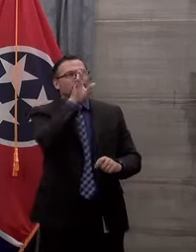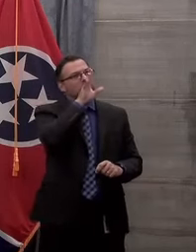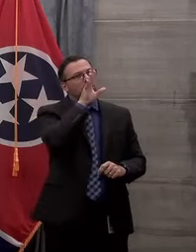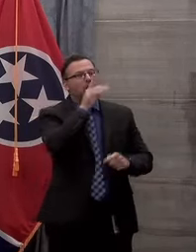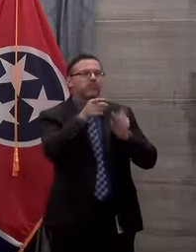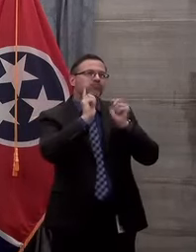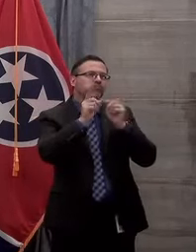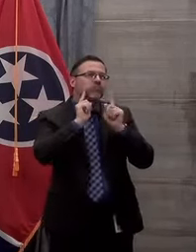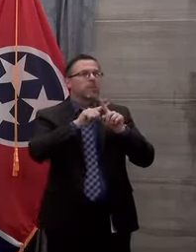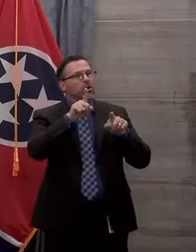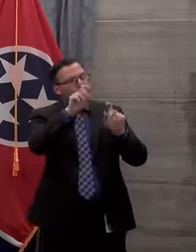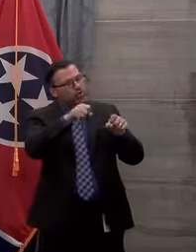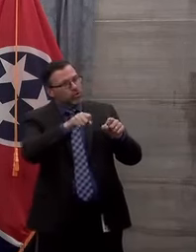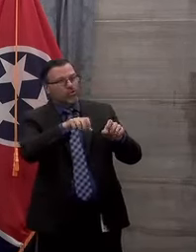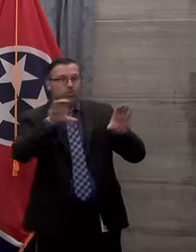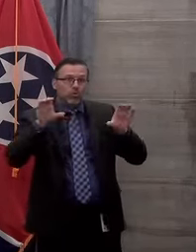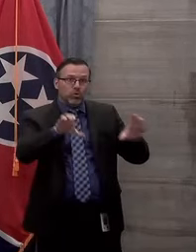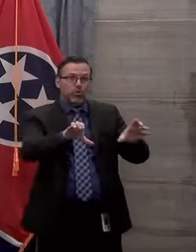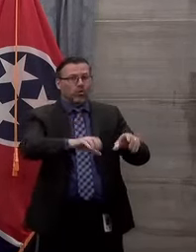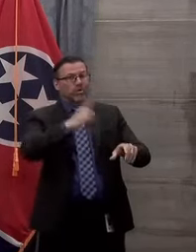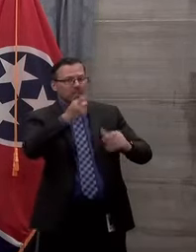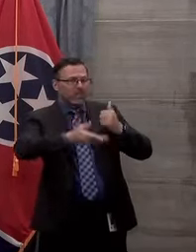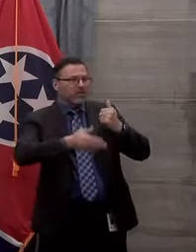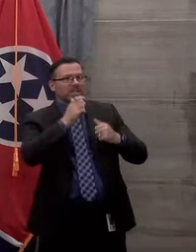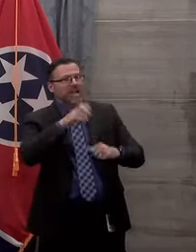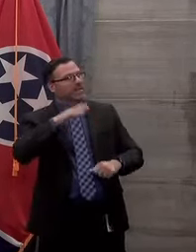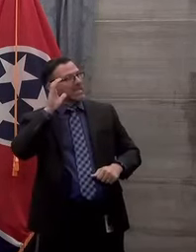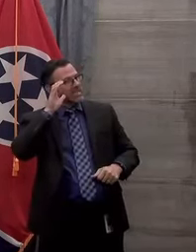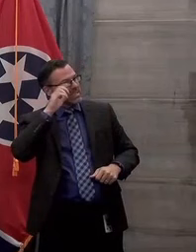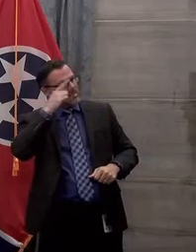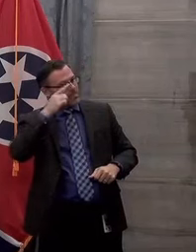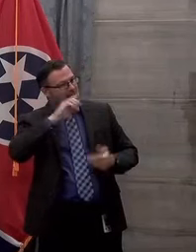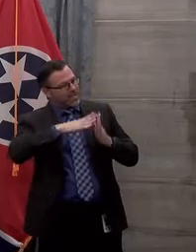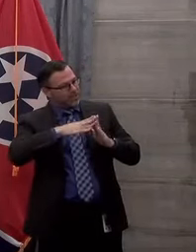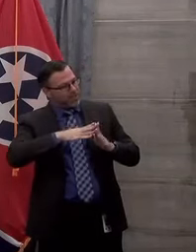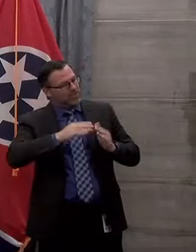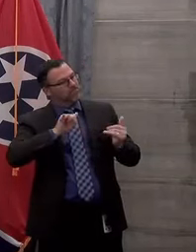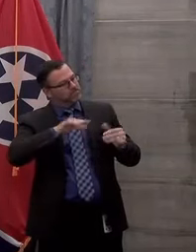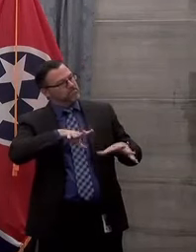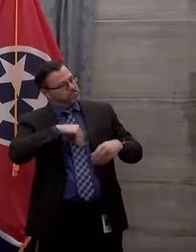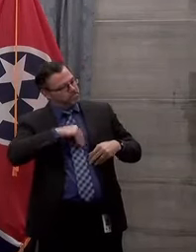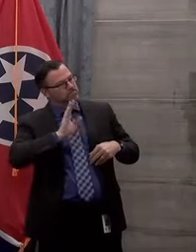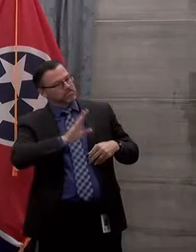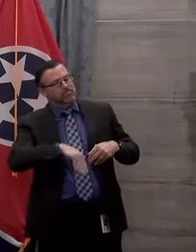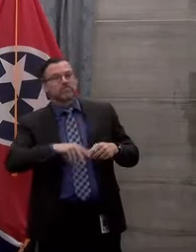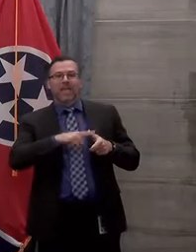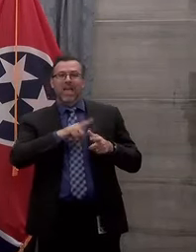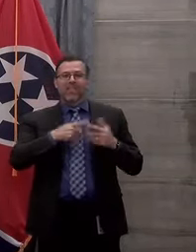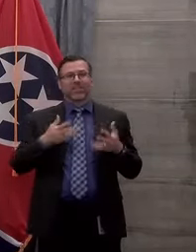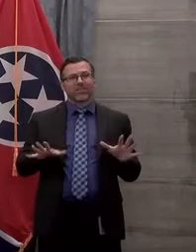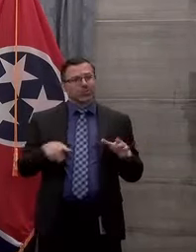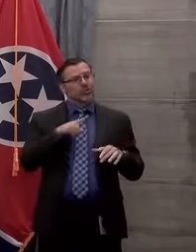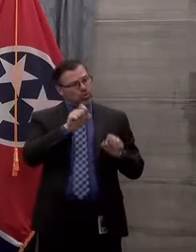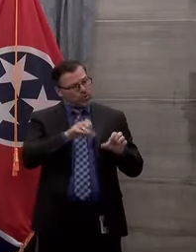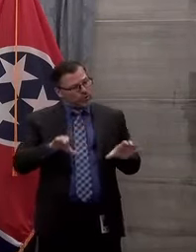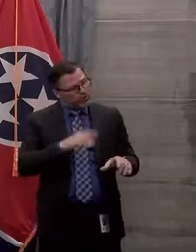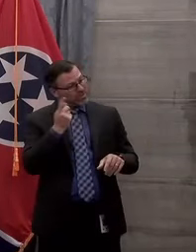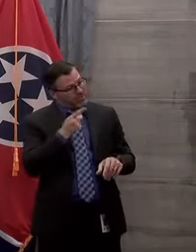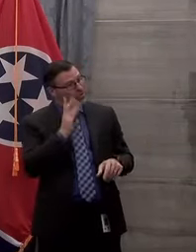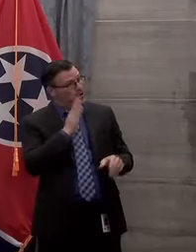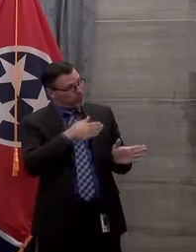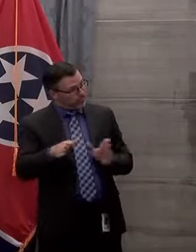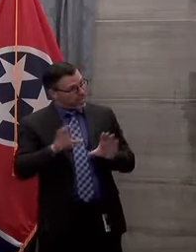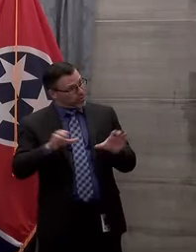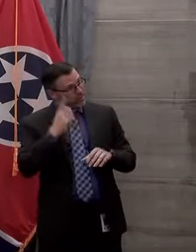or your administration is planning to push, besides listening to the black community and the Latino community and all the minorities in the state? Well, I